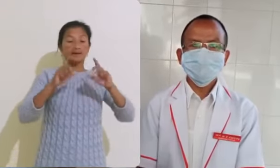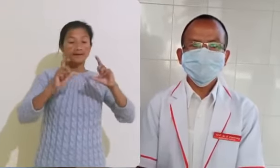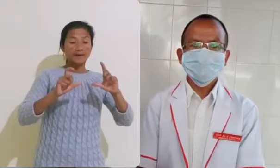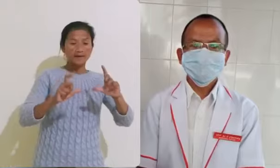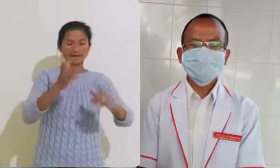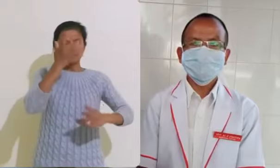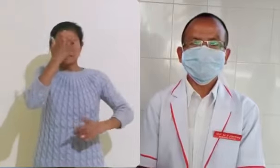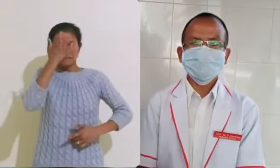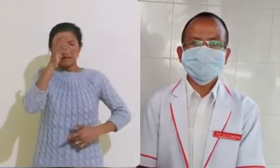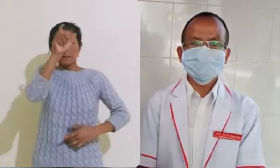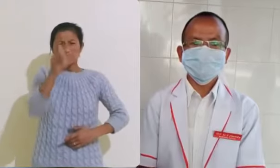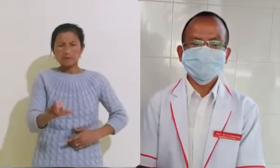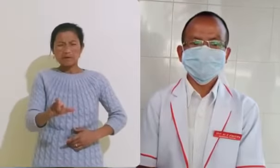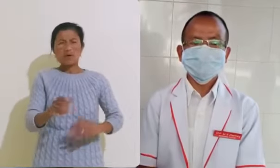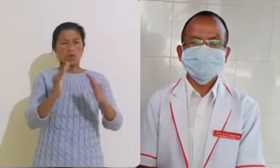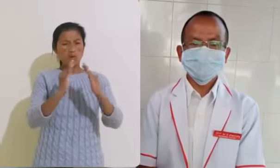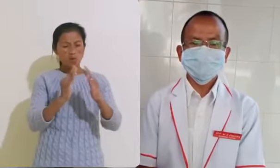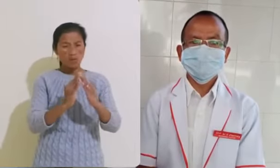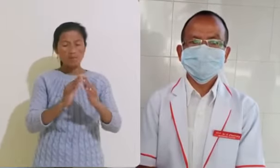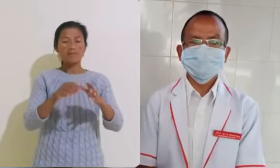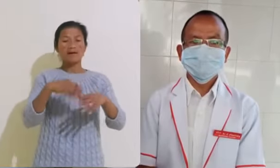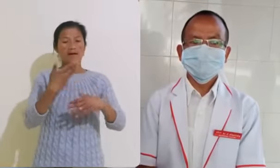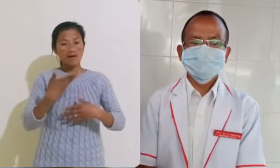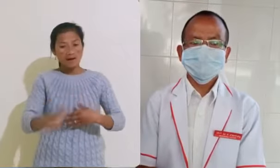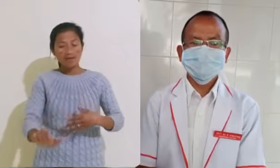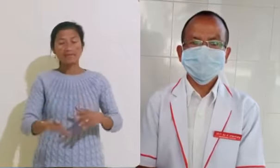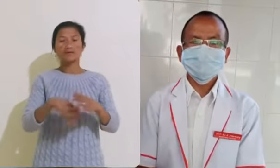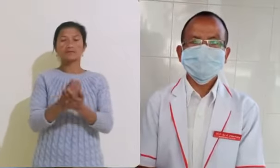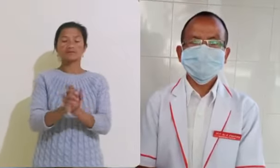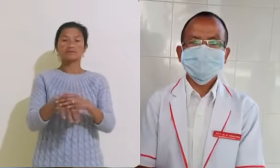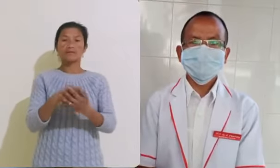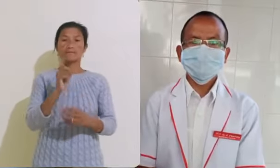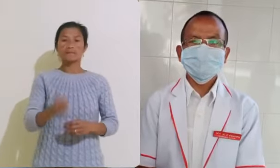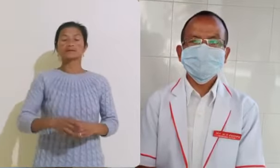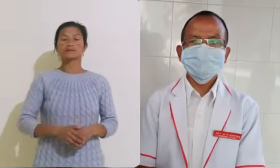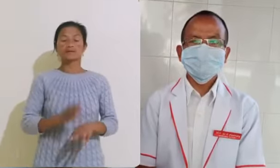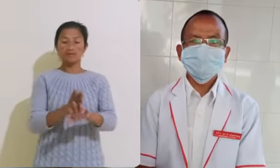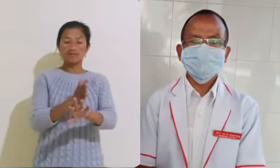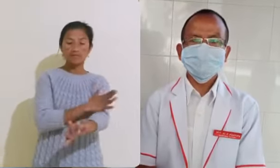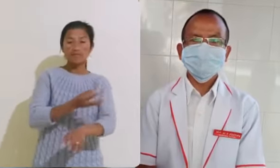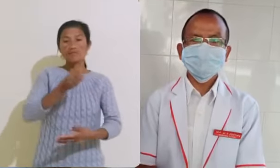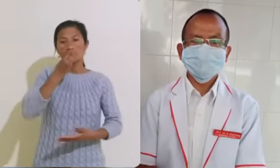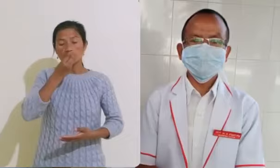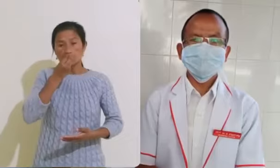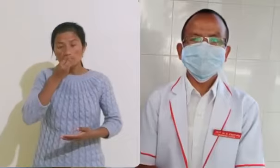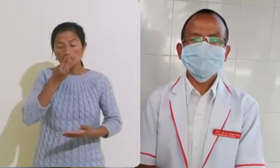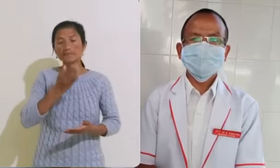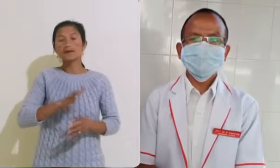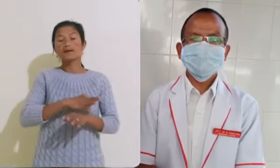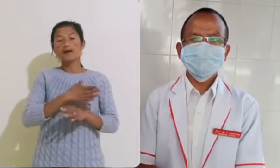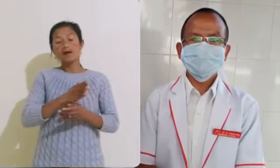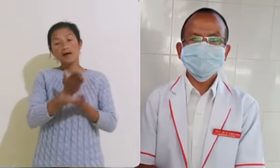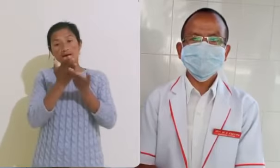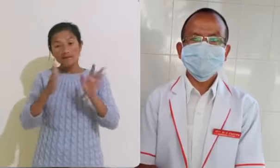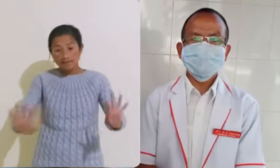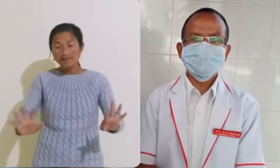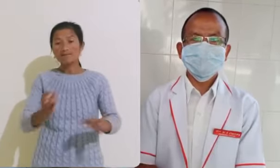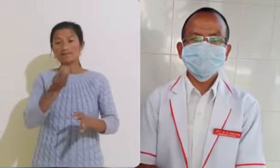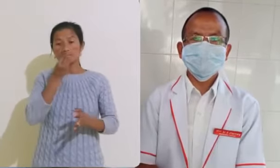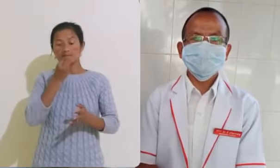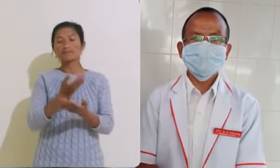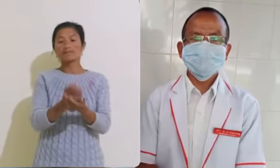5, before and after eating. Number 6, after using toilets. Number